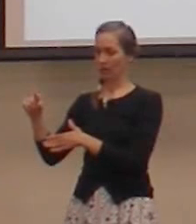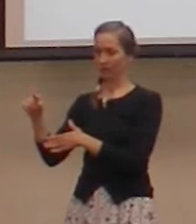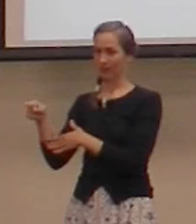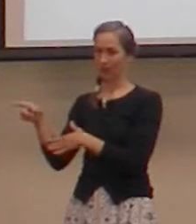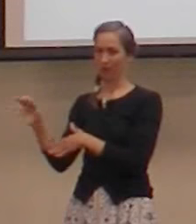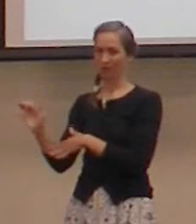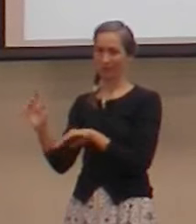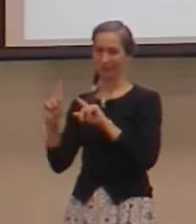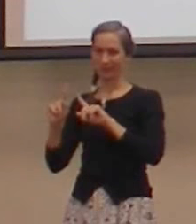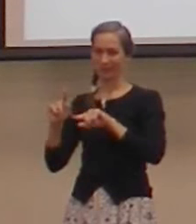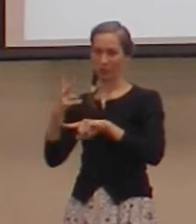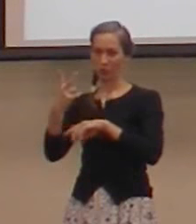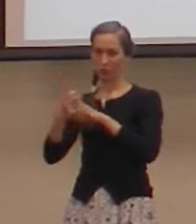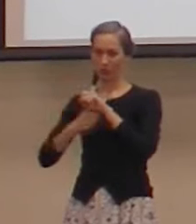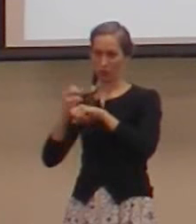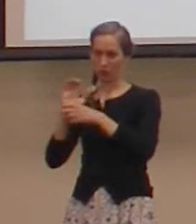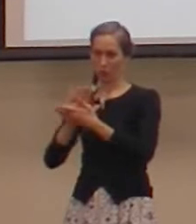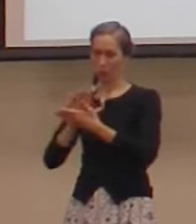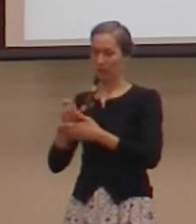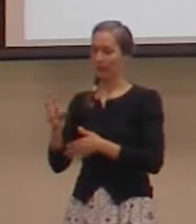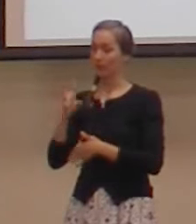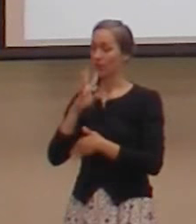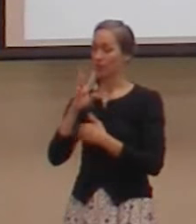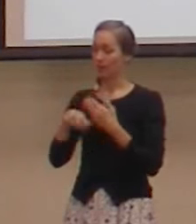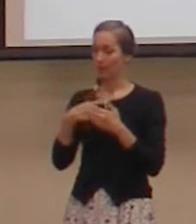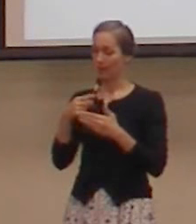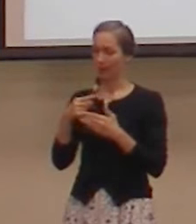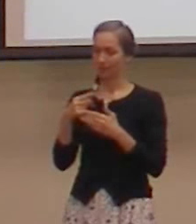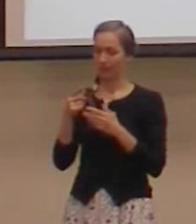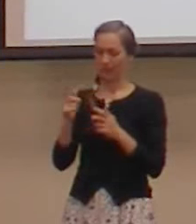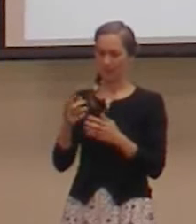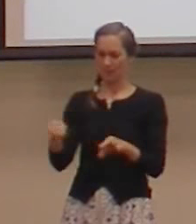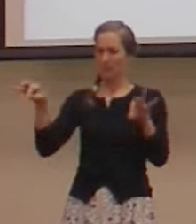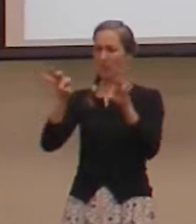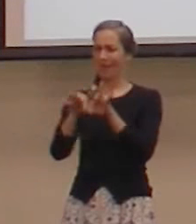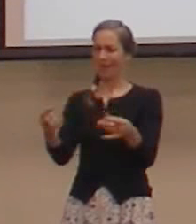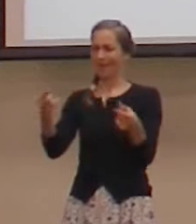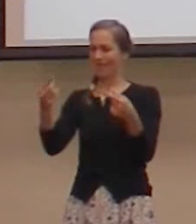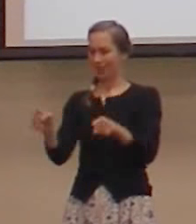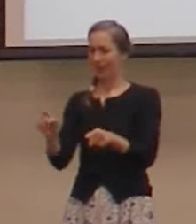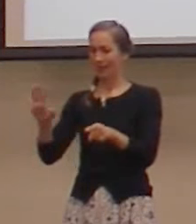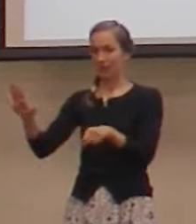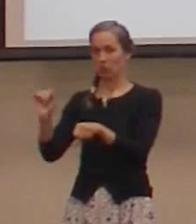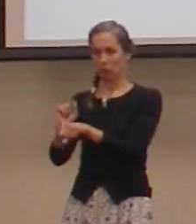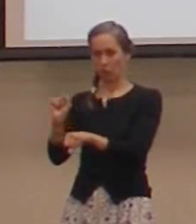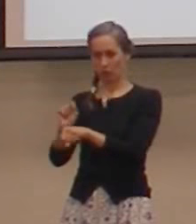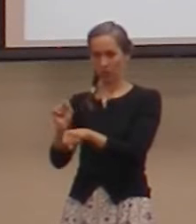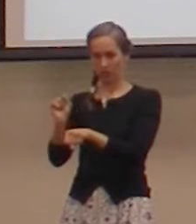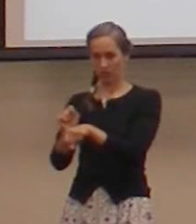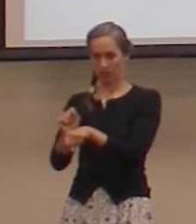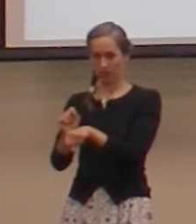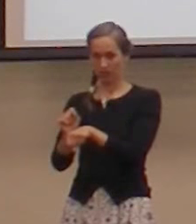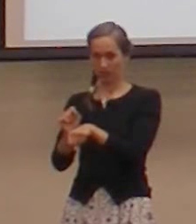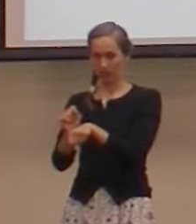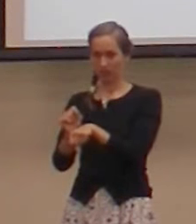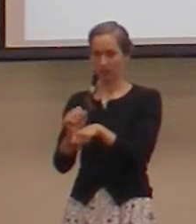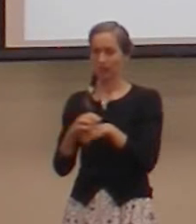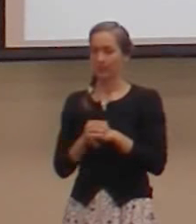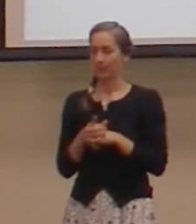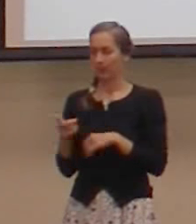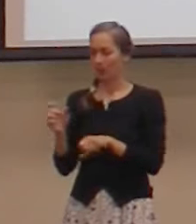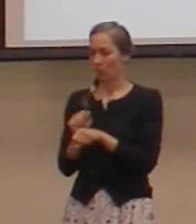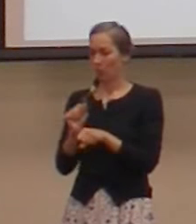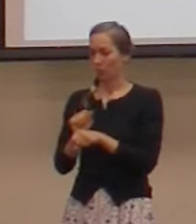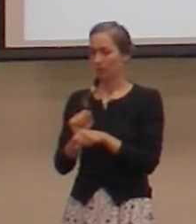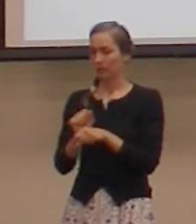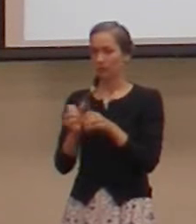as well, he was speaking about a milestone that they've had at work recently. And that milestone, he works in the